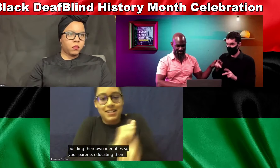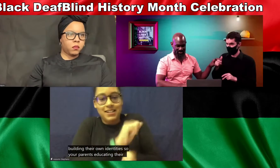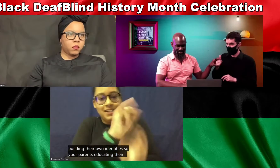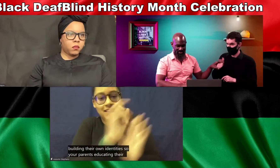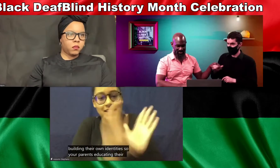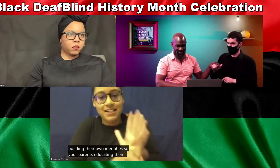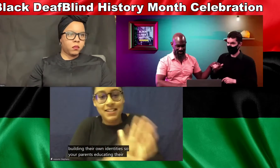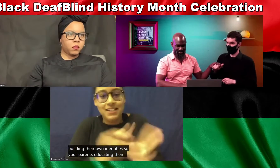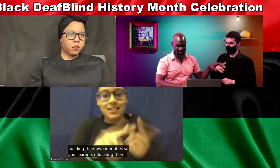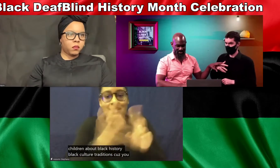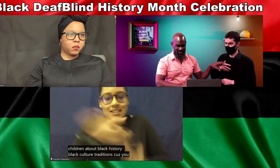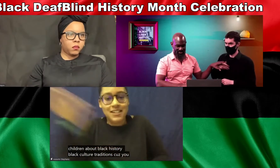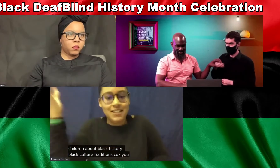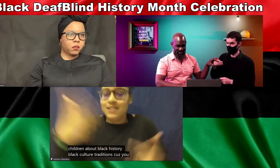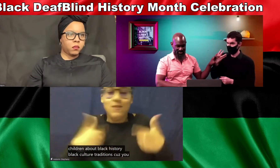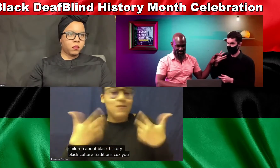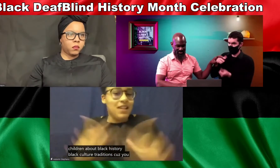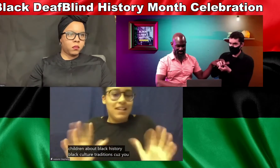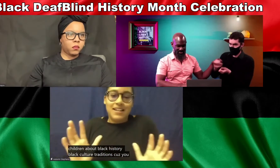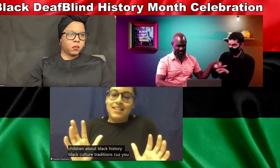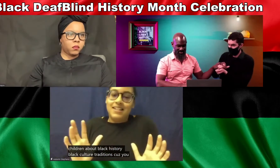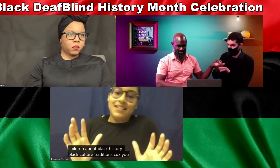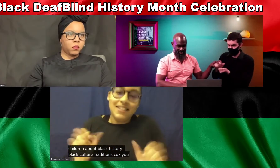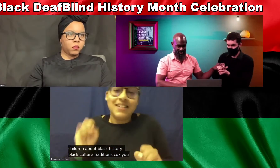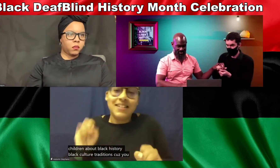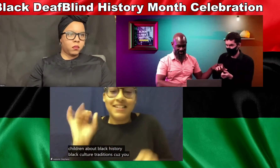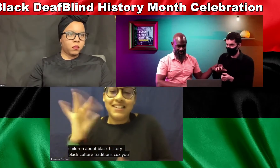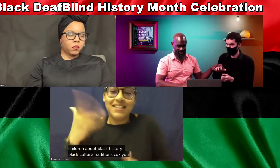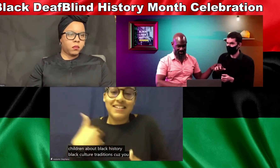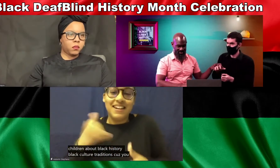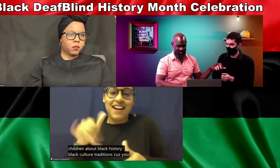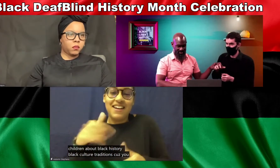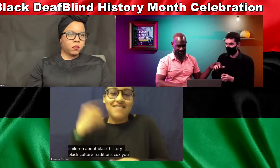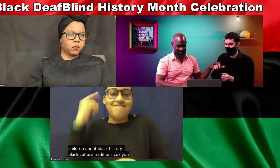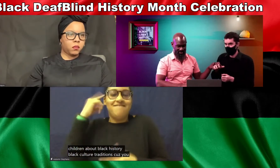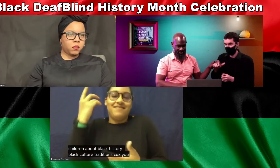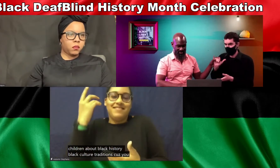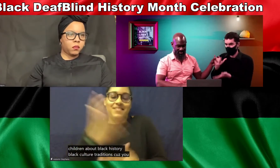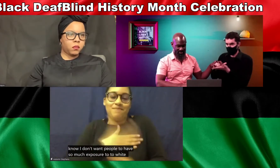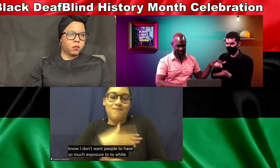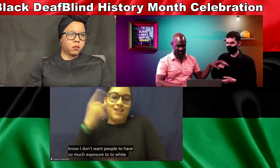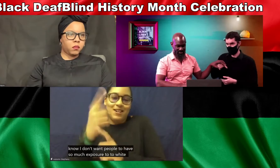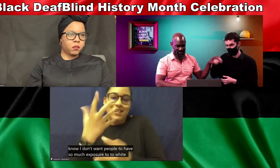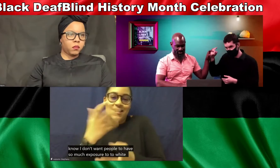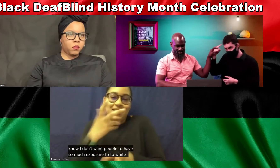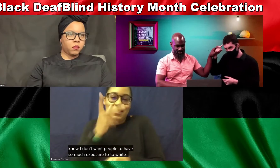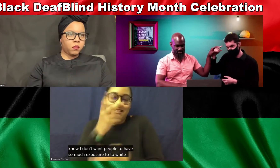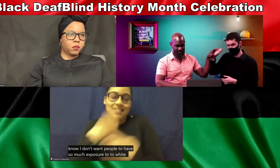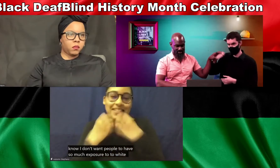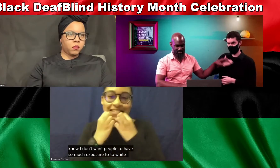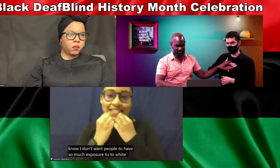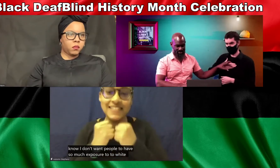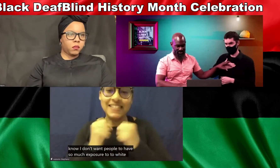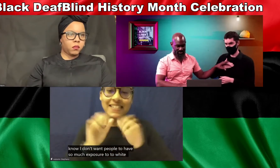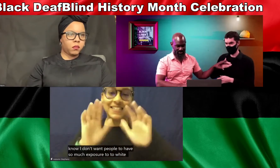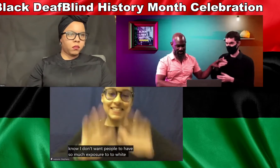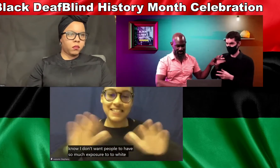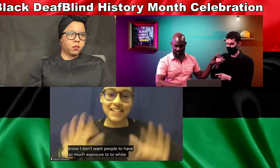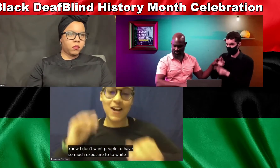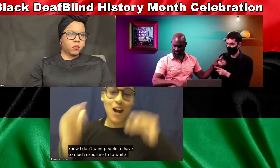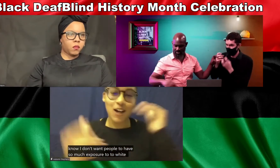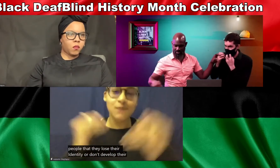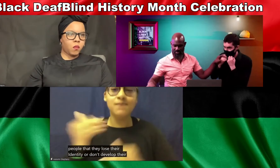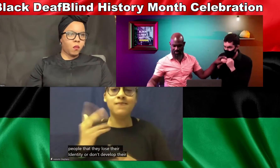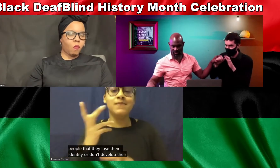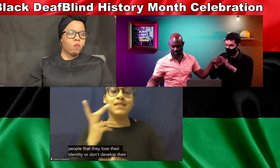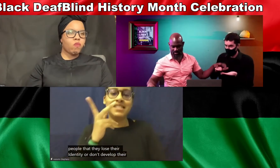I don't want people to have so much exposure to white people that they lose their identity or don't develop their identity. So that's why